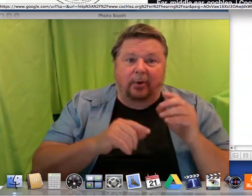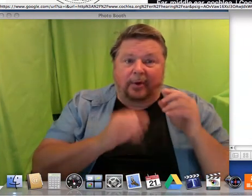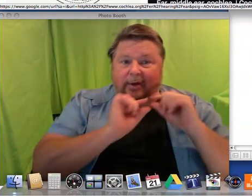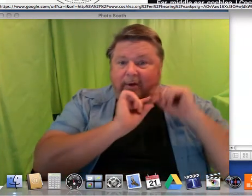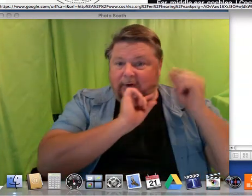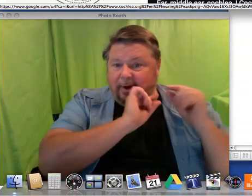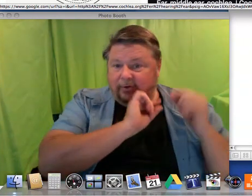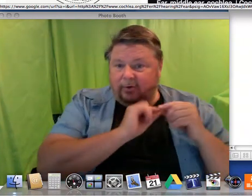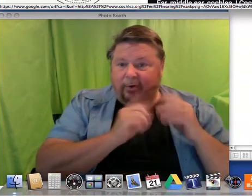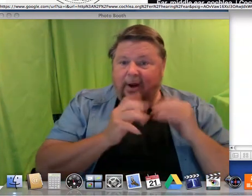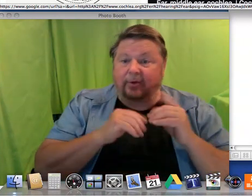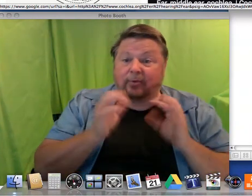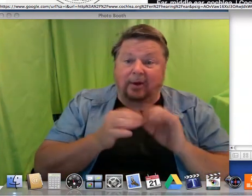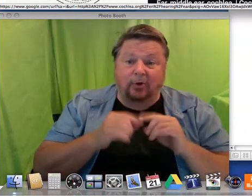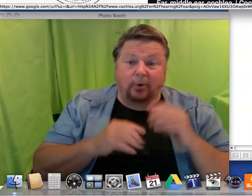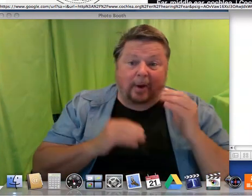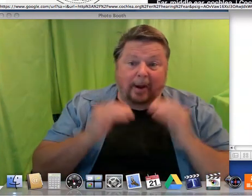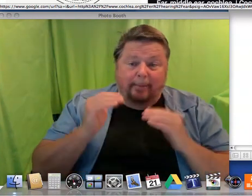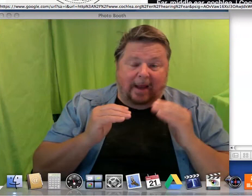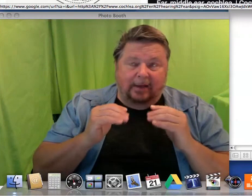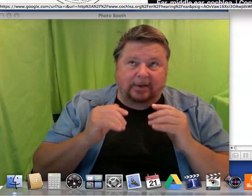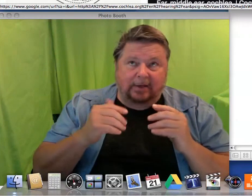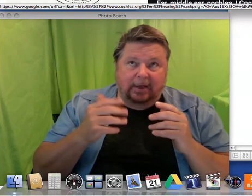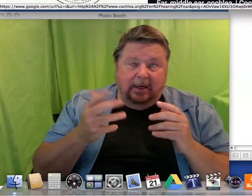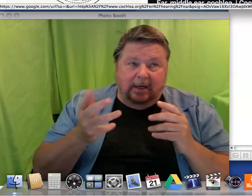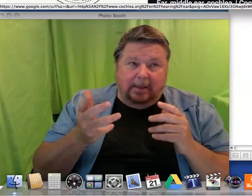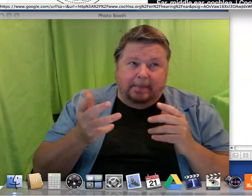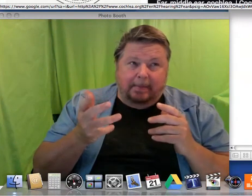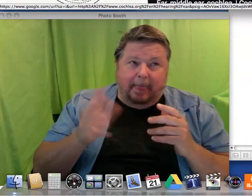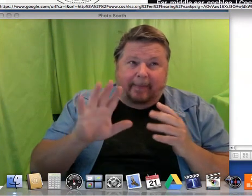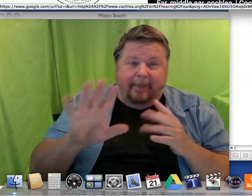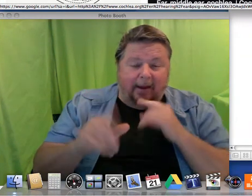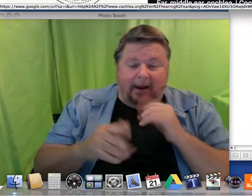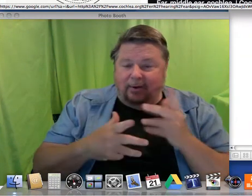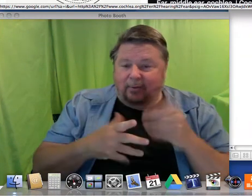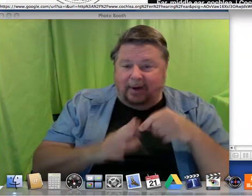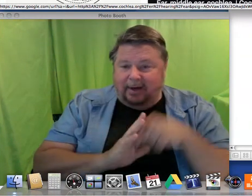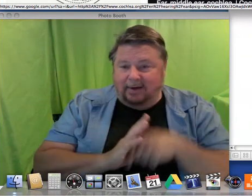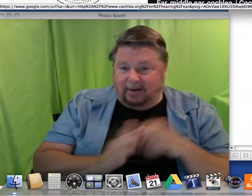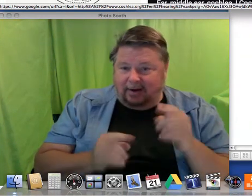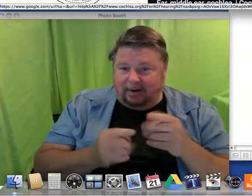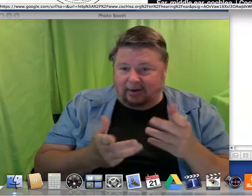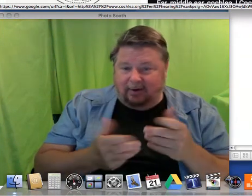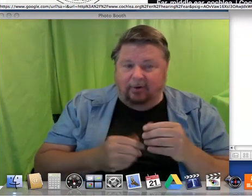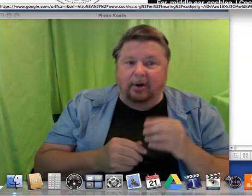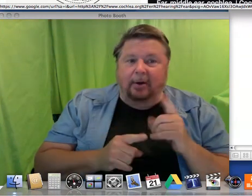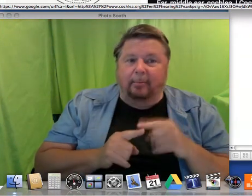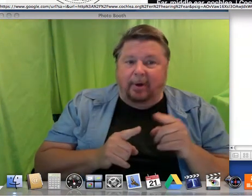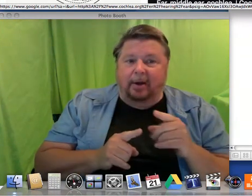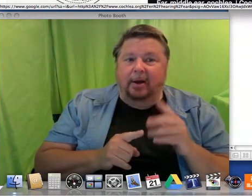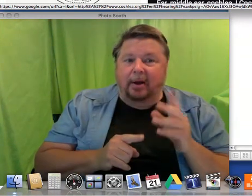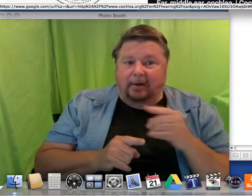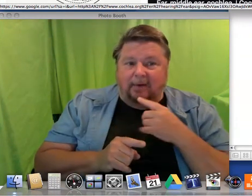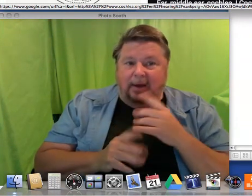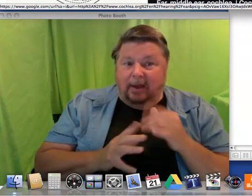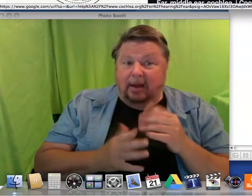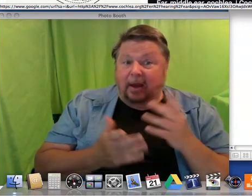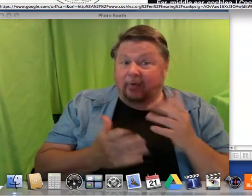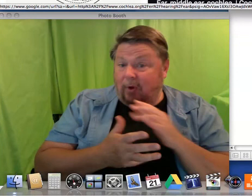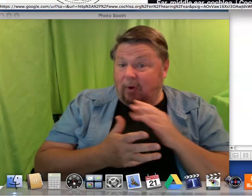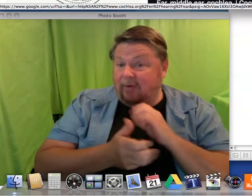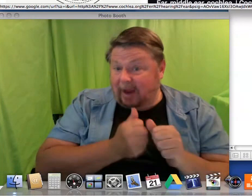So the semicircular canals relate to balance. I don't want to get into the details here, but let's say